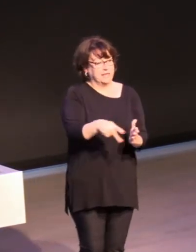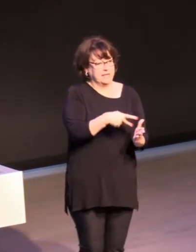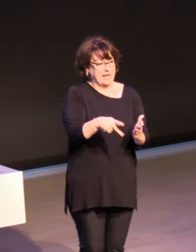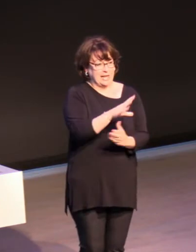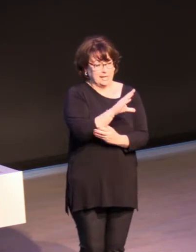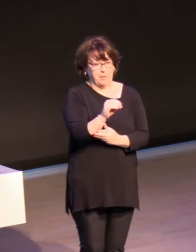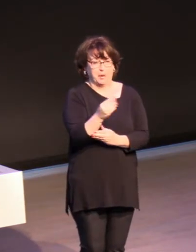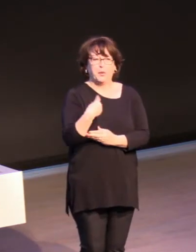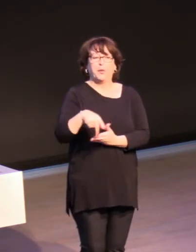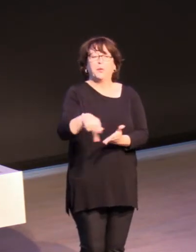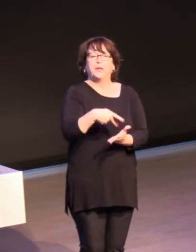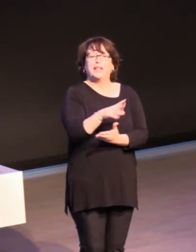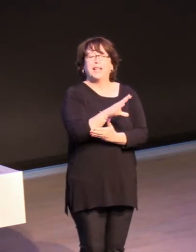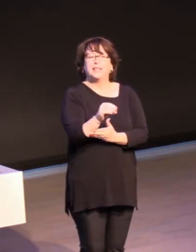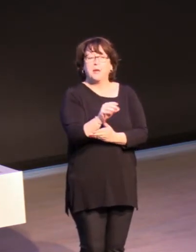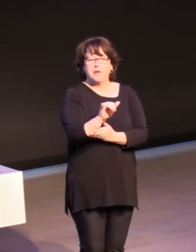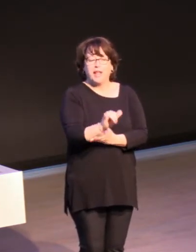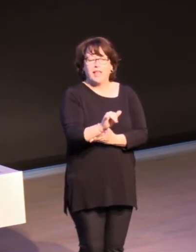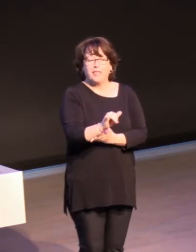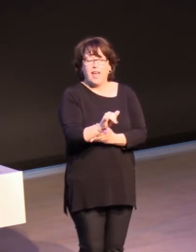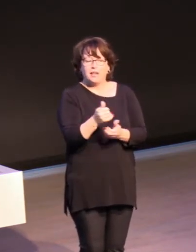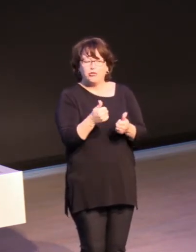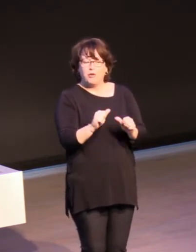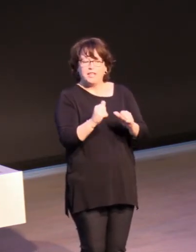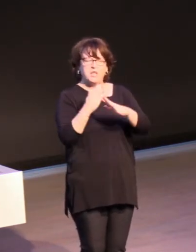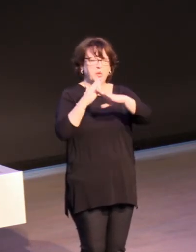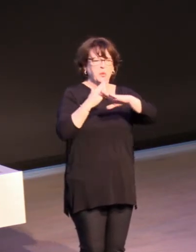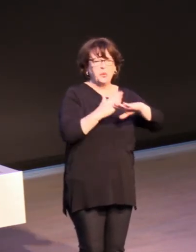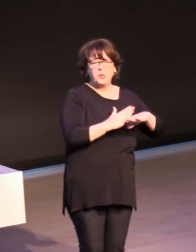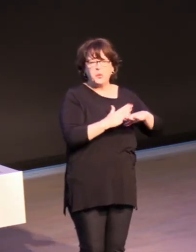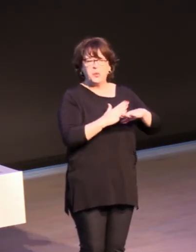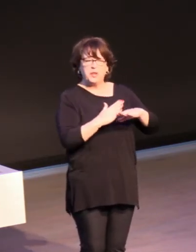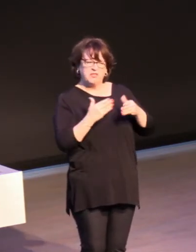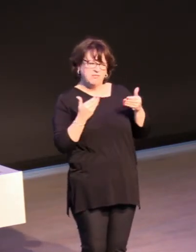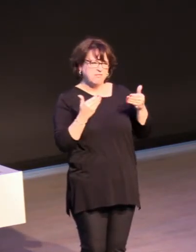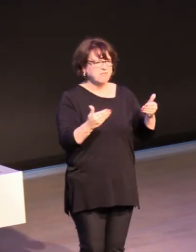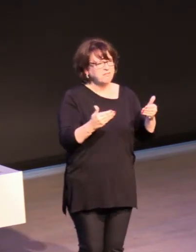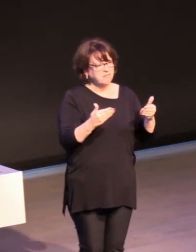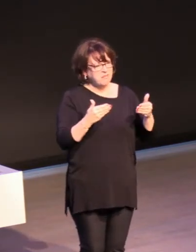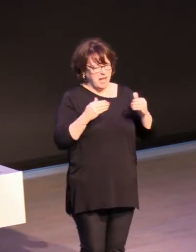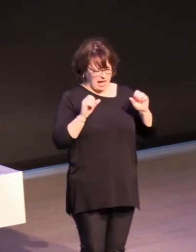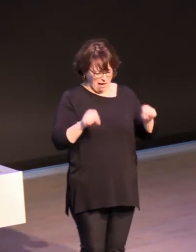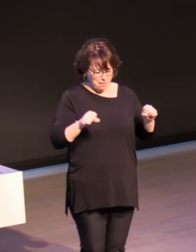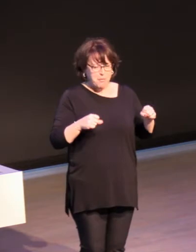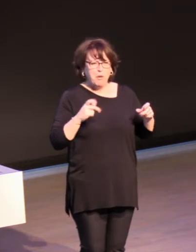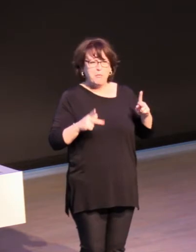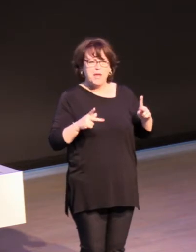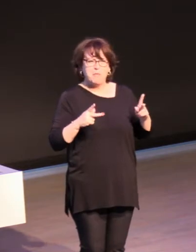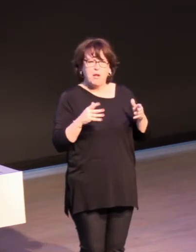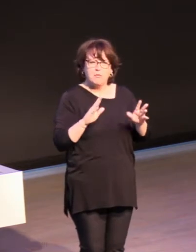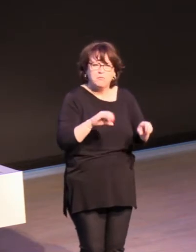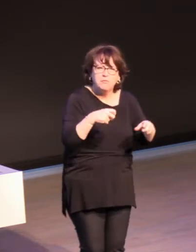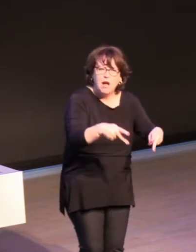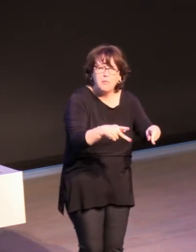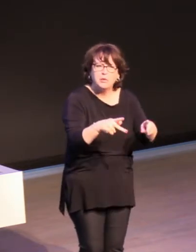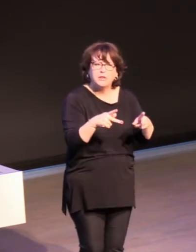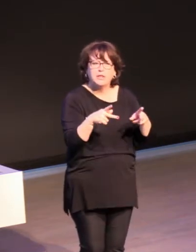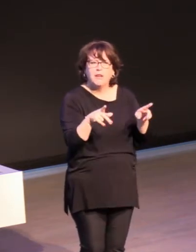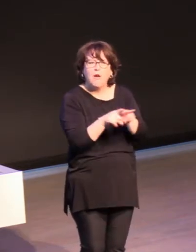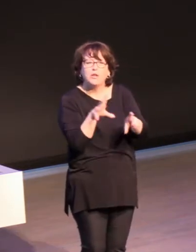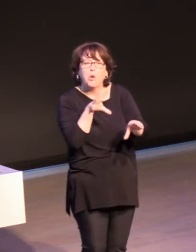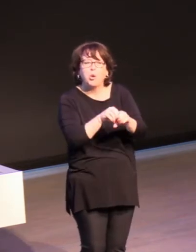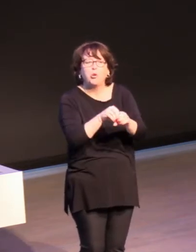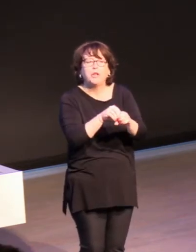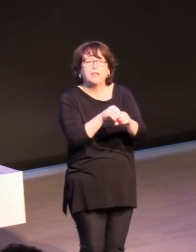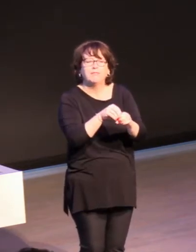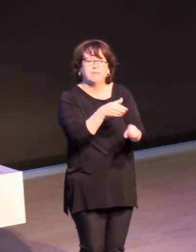dance company that seeks to disrupt antiquated ableist beliefs and disseminate the power of inclusion through